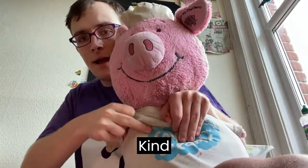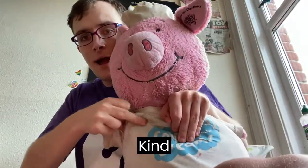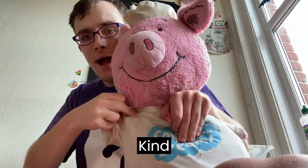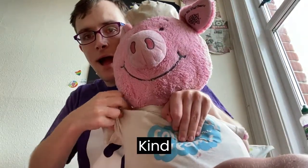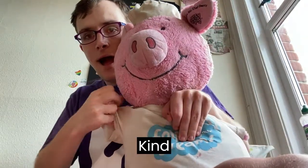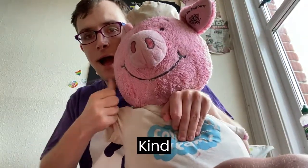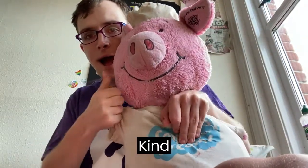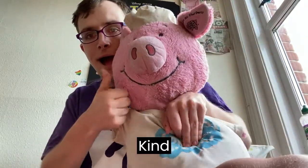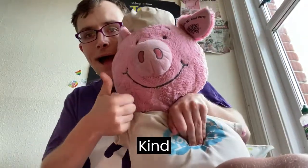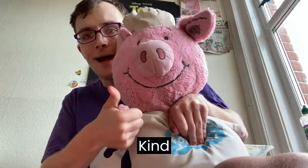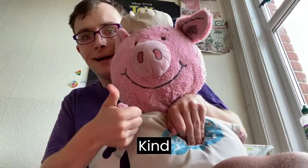Hi.